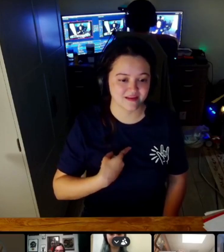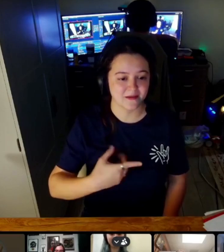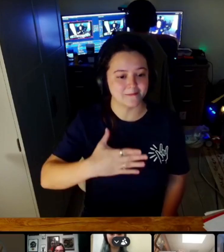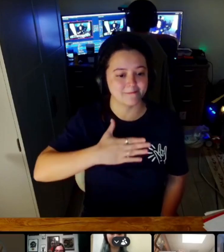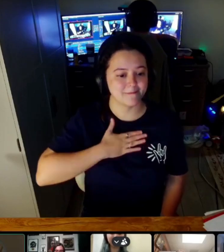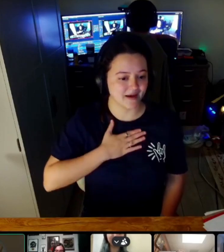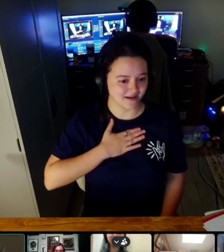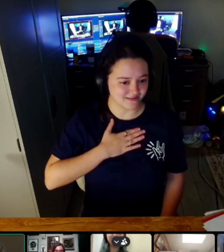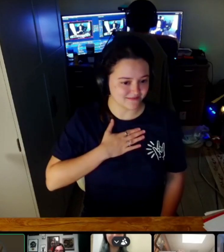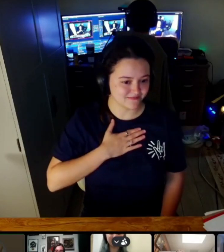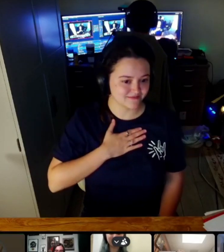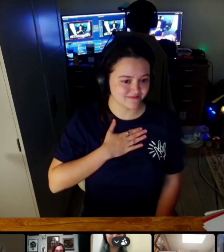My.